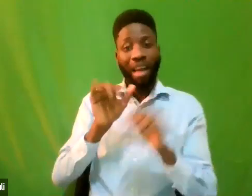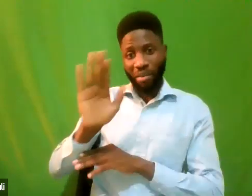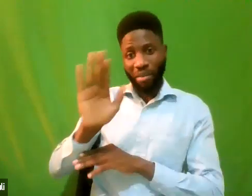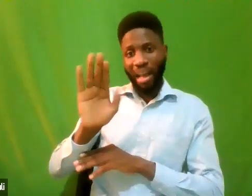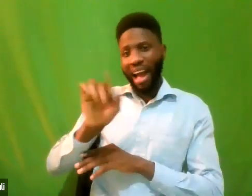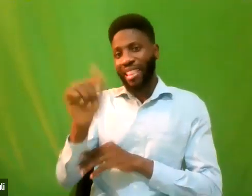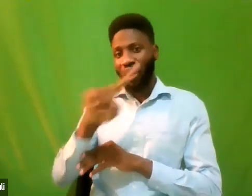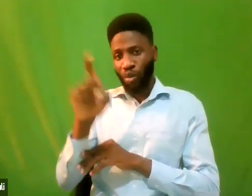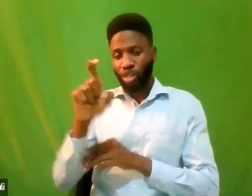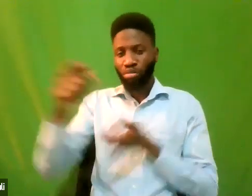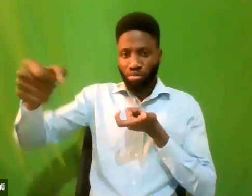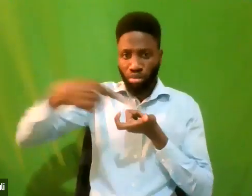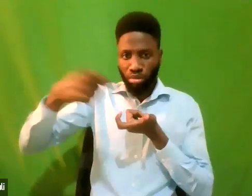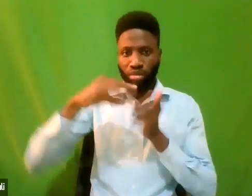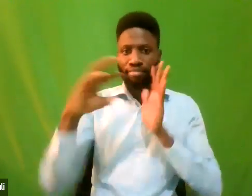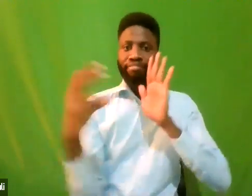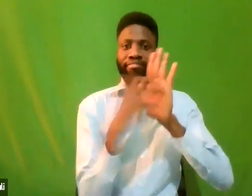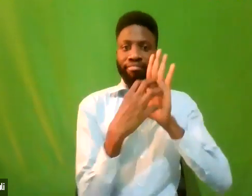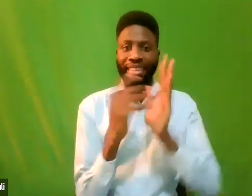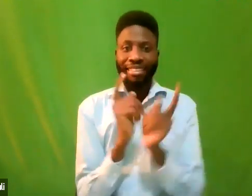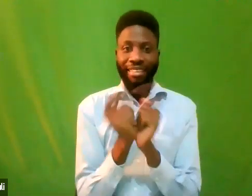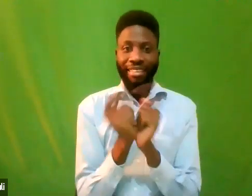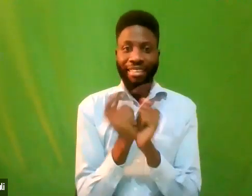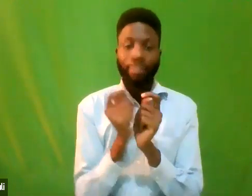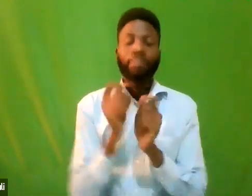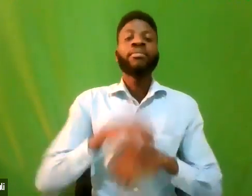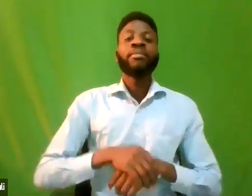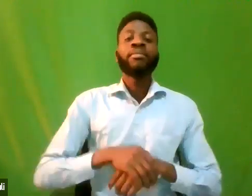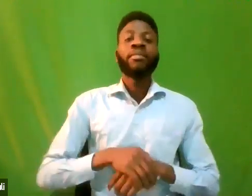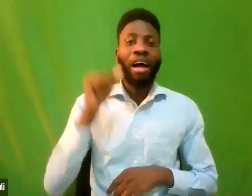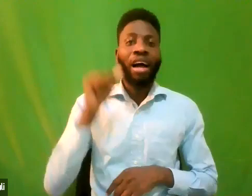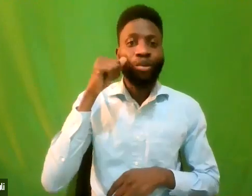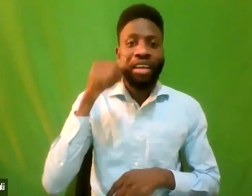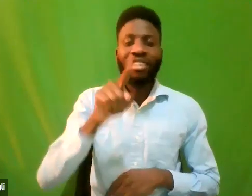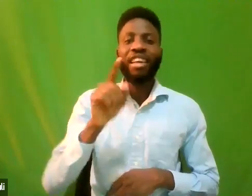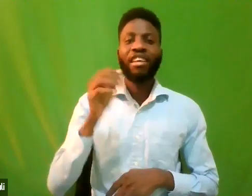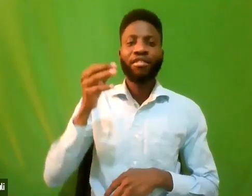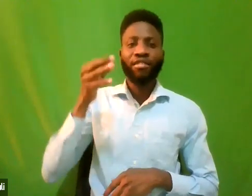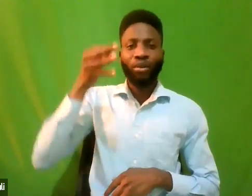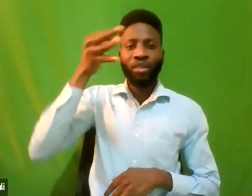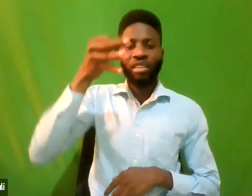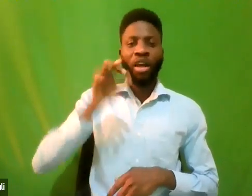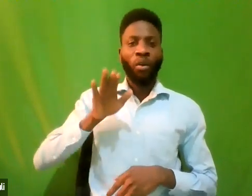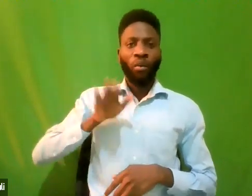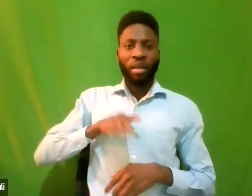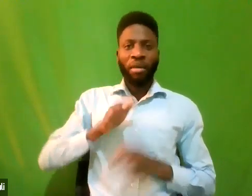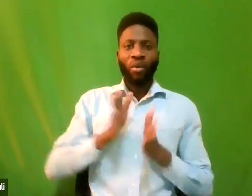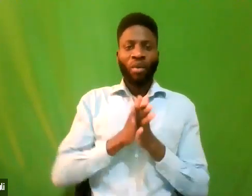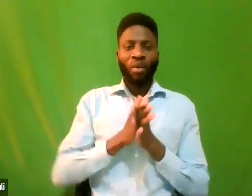chat. So Ashura, where do you see the future of women with disabilities in international